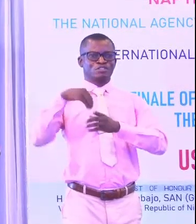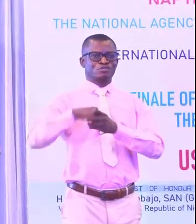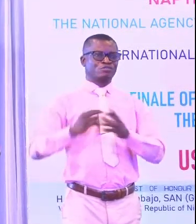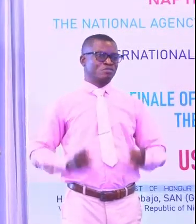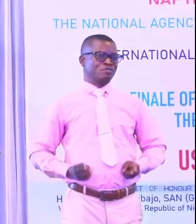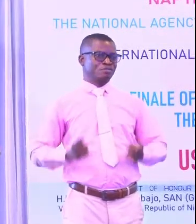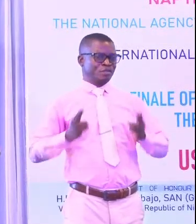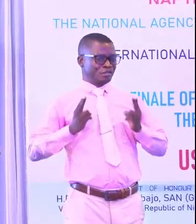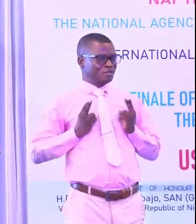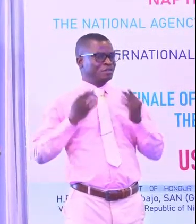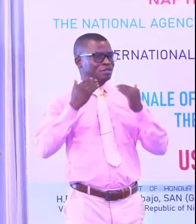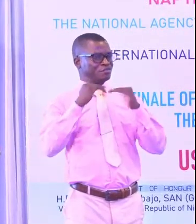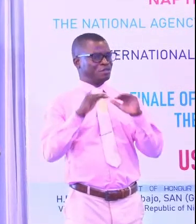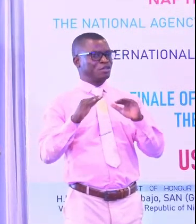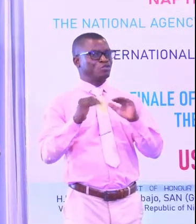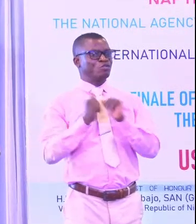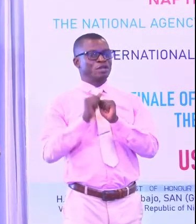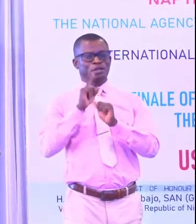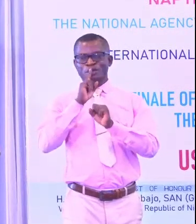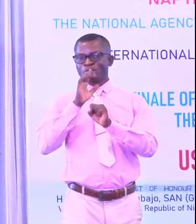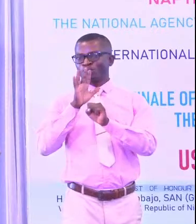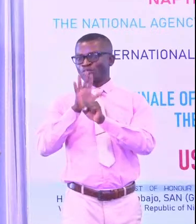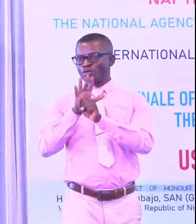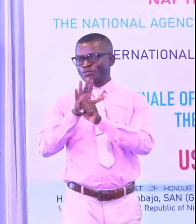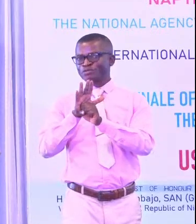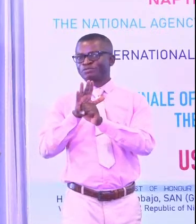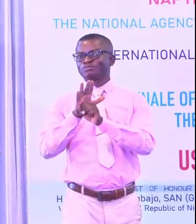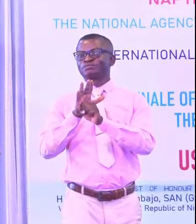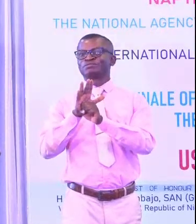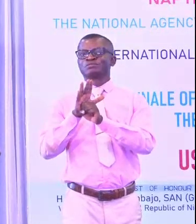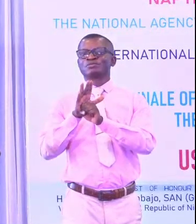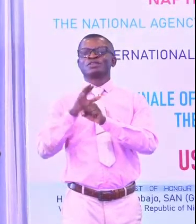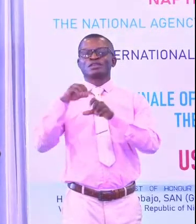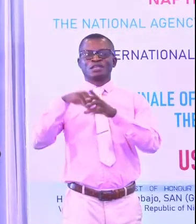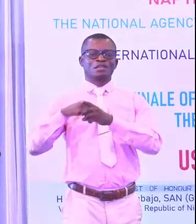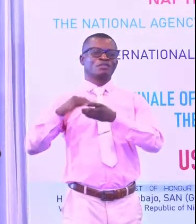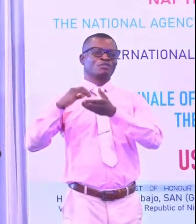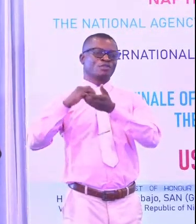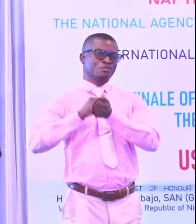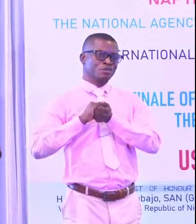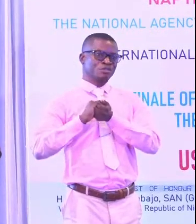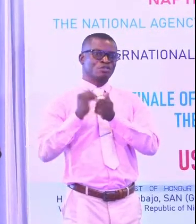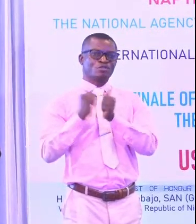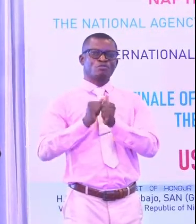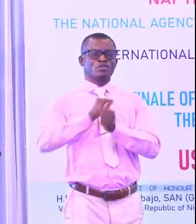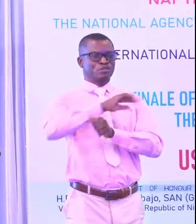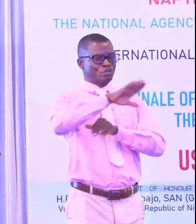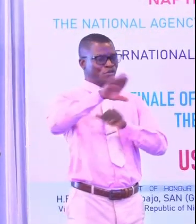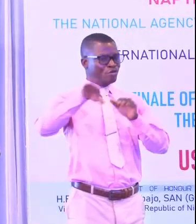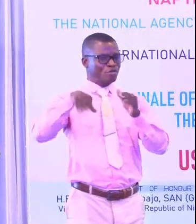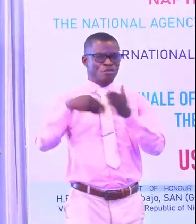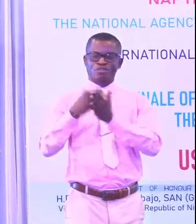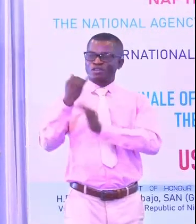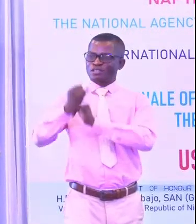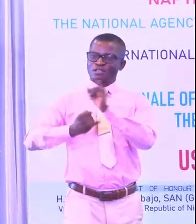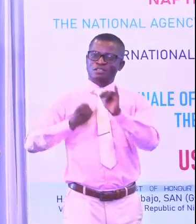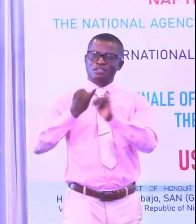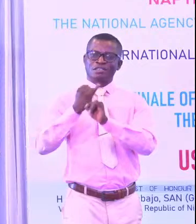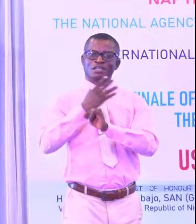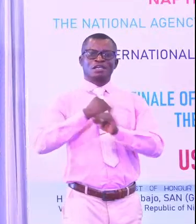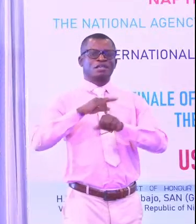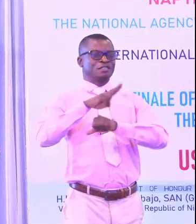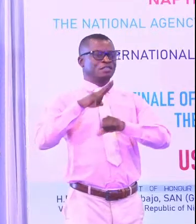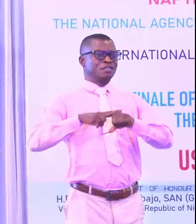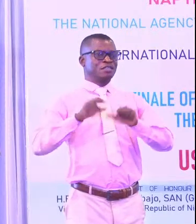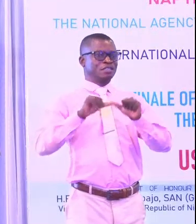space. And we promise, in collaboration with all the international and national